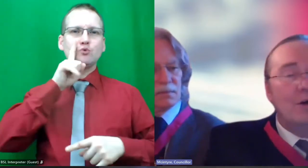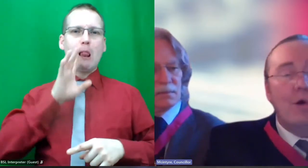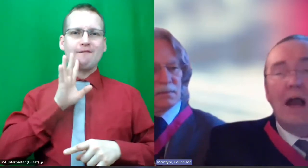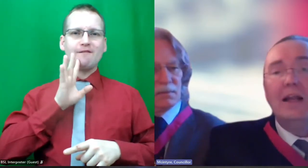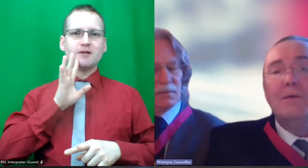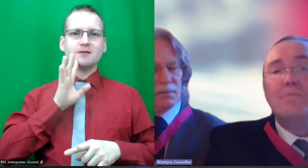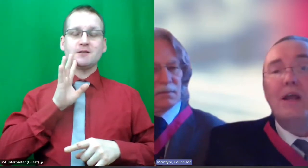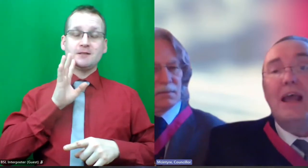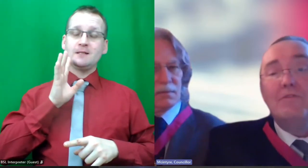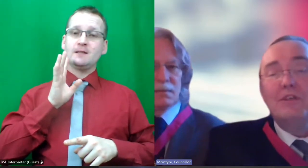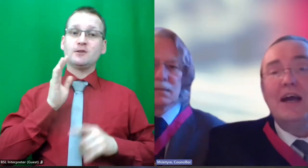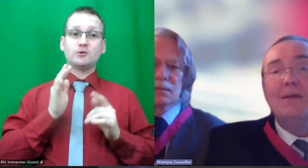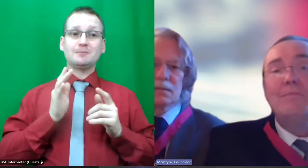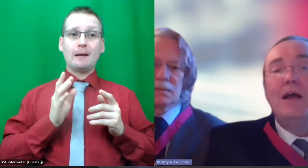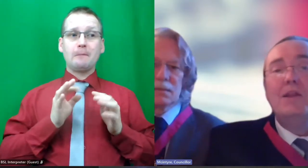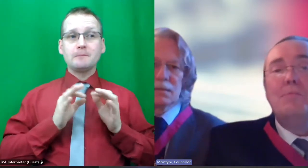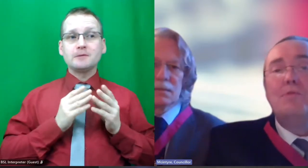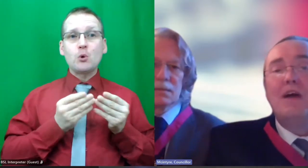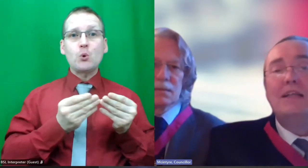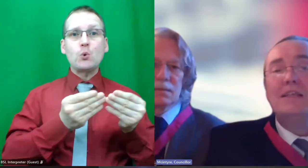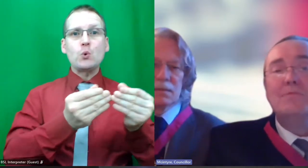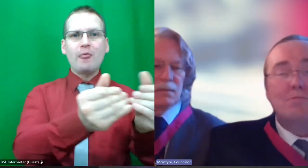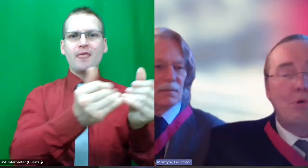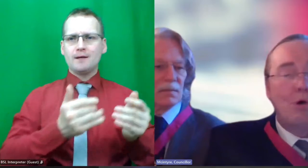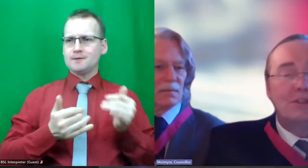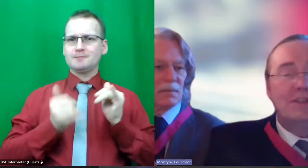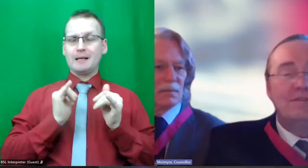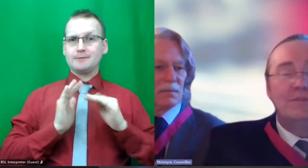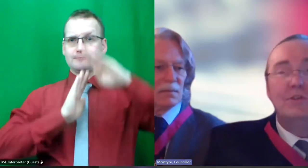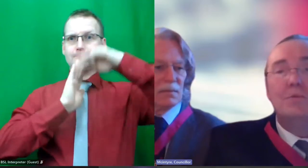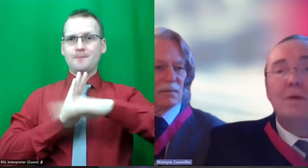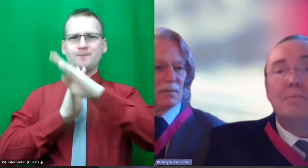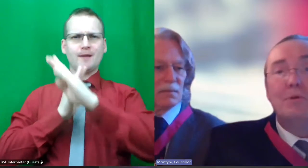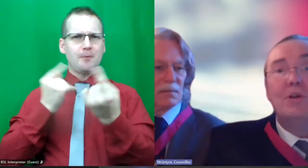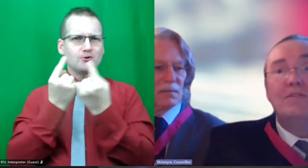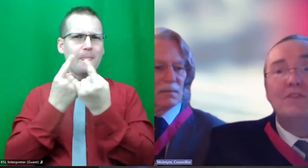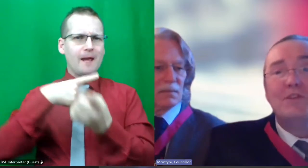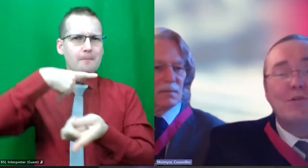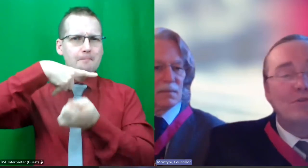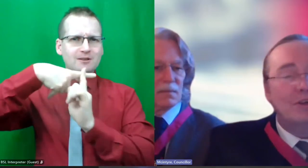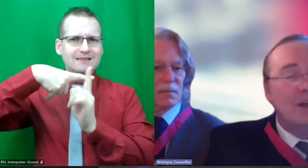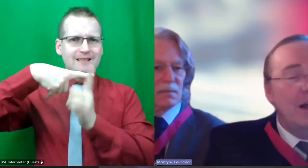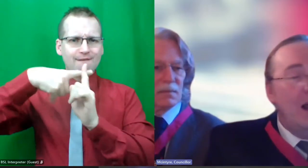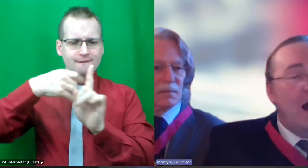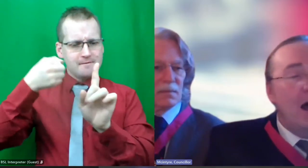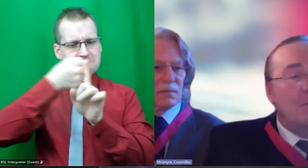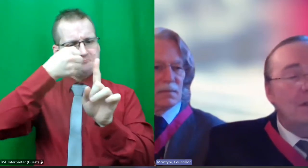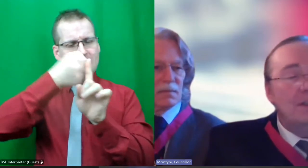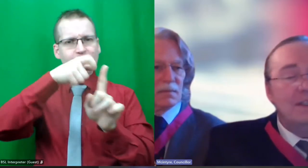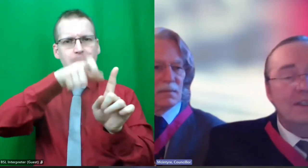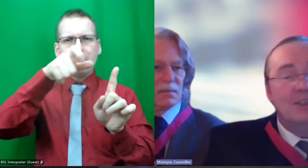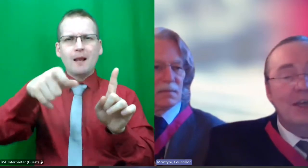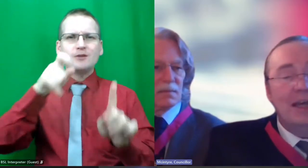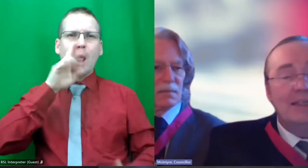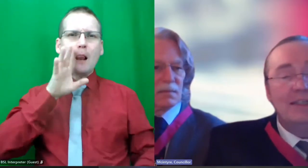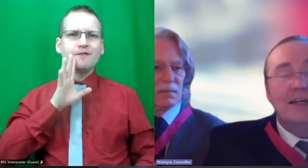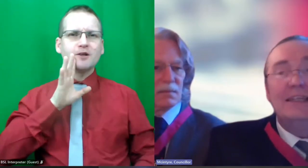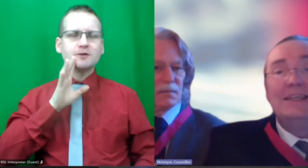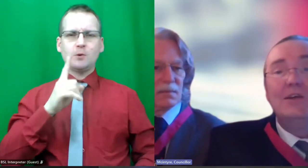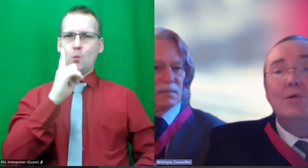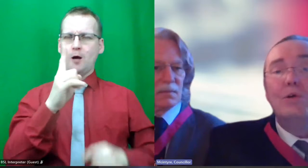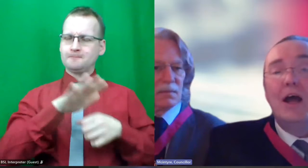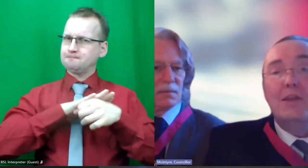they go quietly, but every time they provide something positive to the people who live in Salford. And one of the such